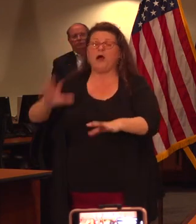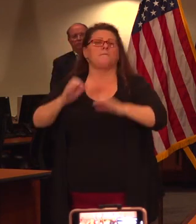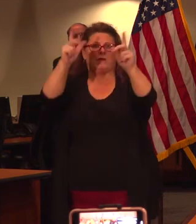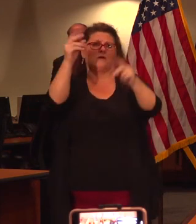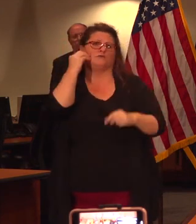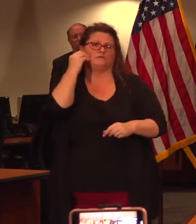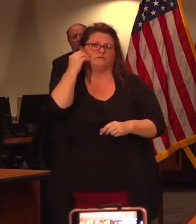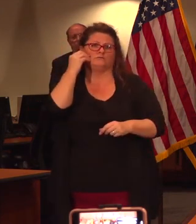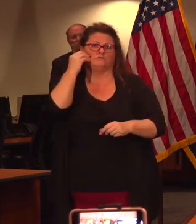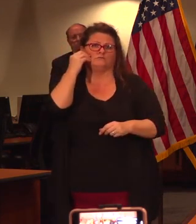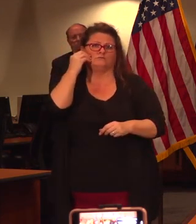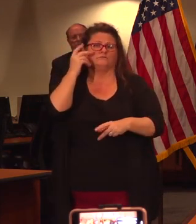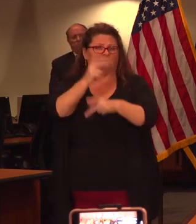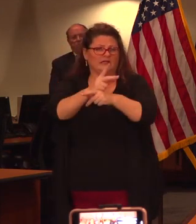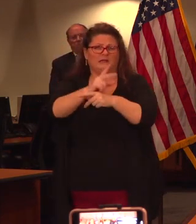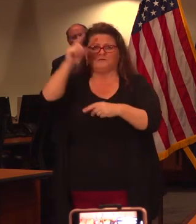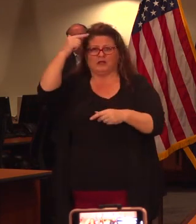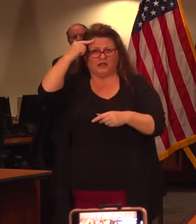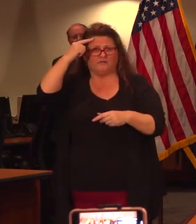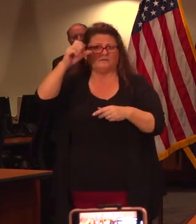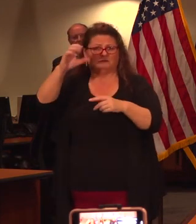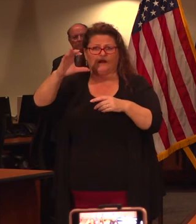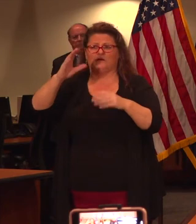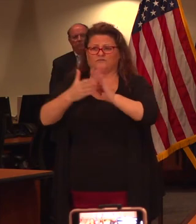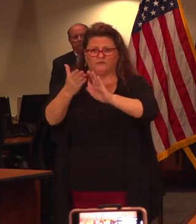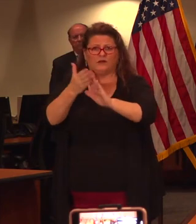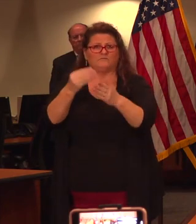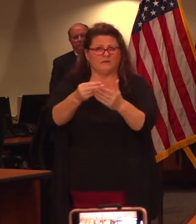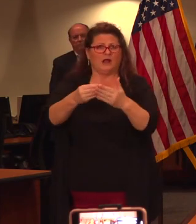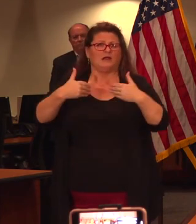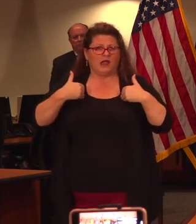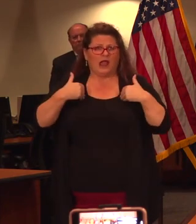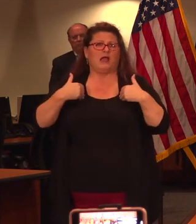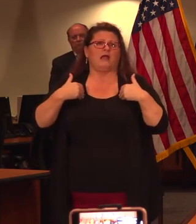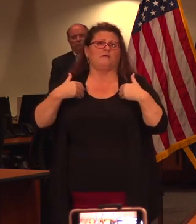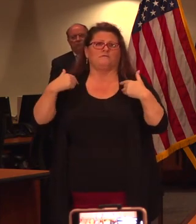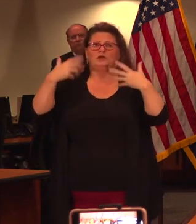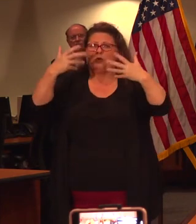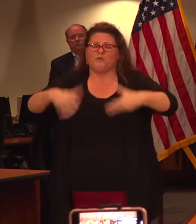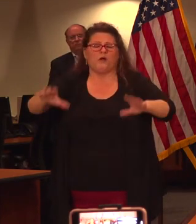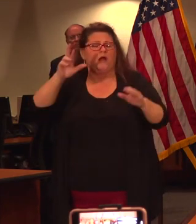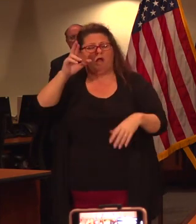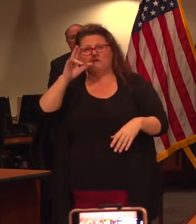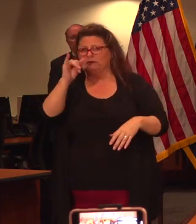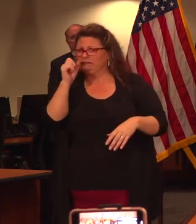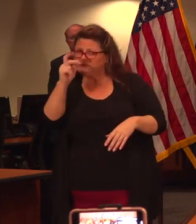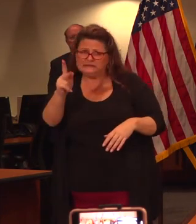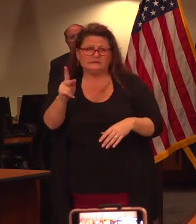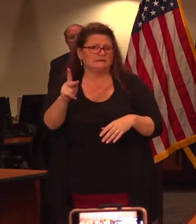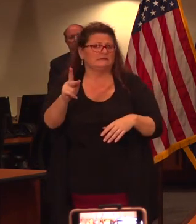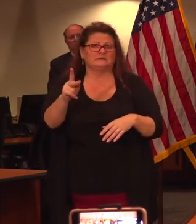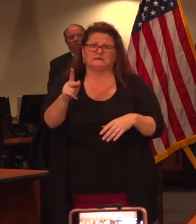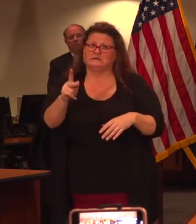We'll keep the government running, we'll have the money, we'll be able to do all these things, and we'll avoid an unnecessary risk by having